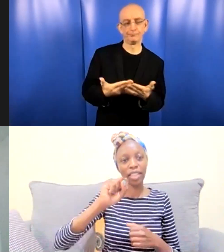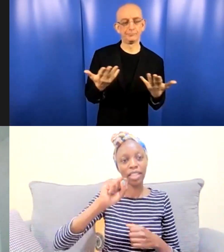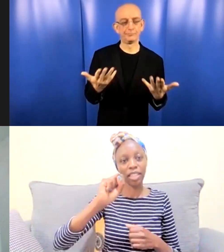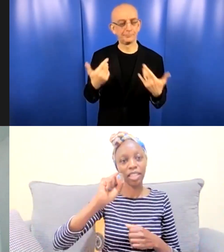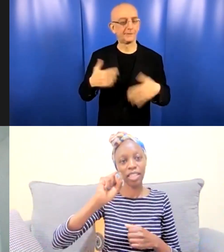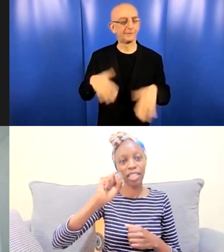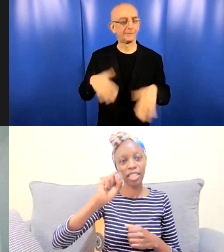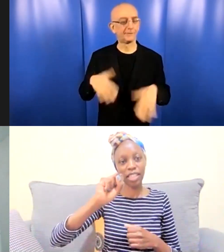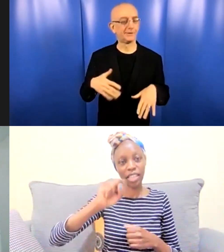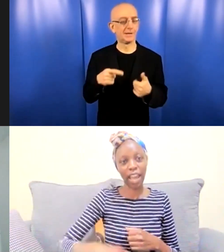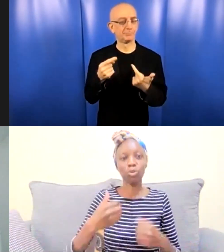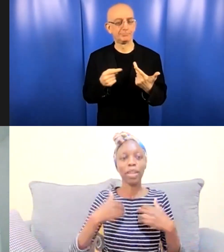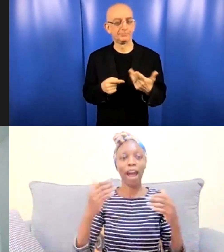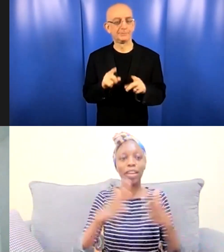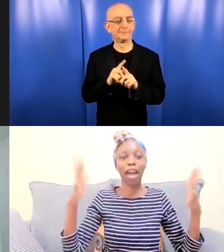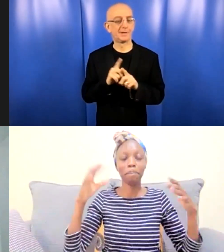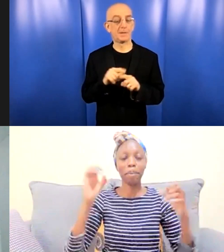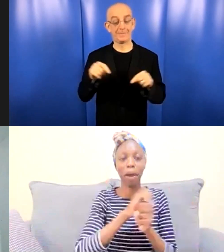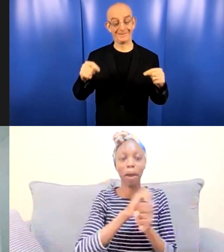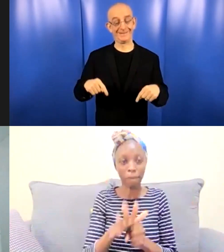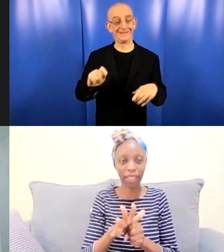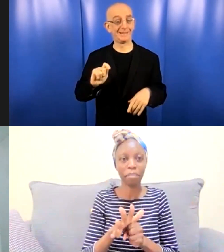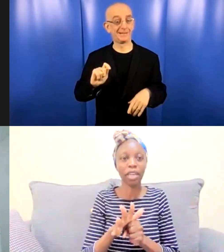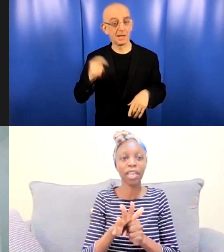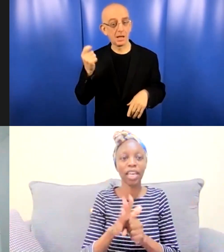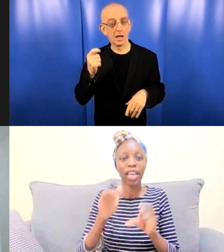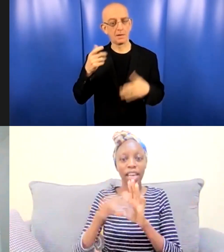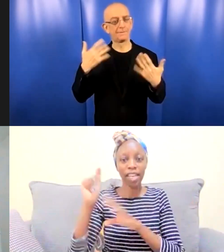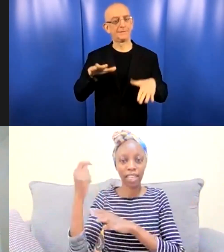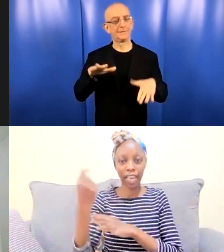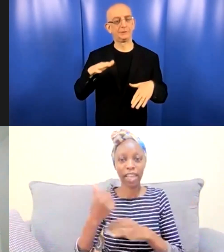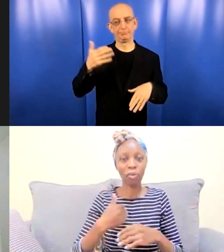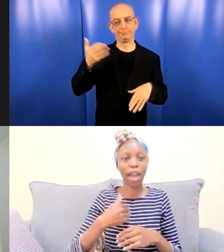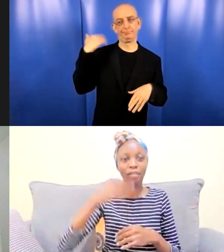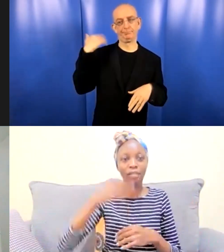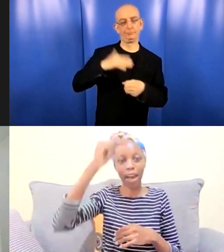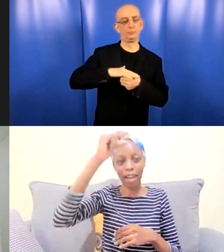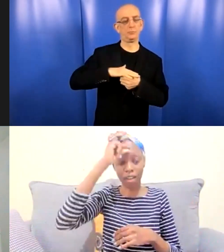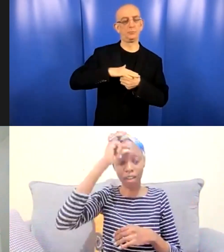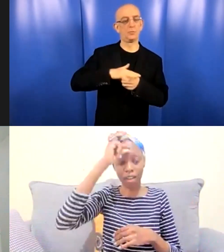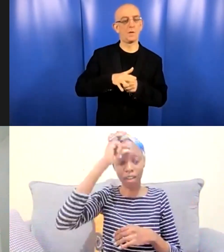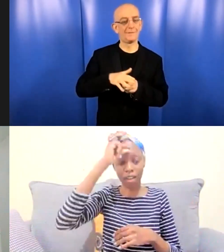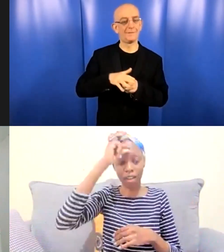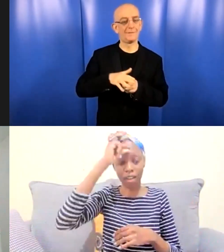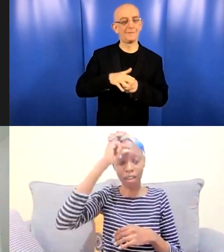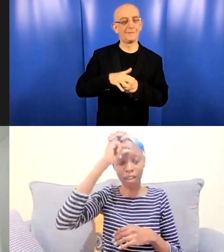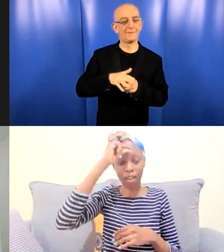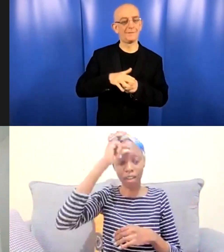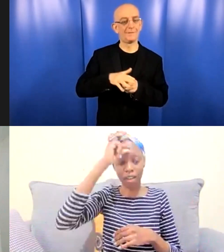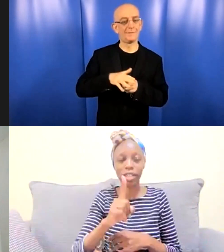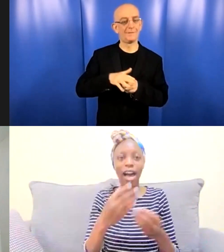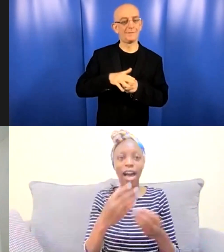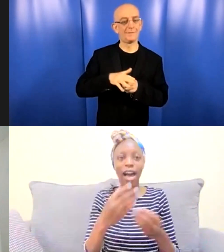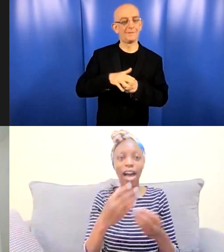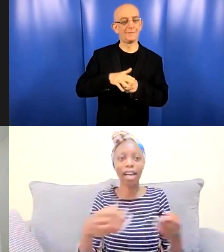pandemic. In Kenya, following the government precautions and the closure of education